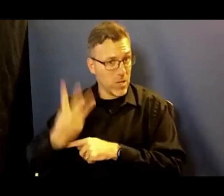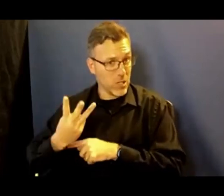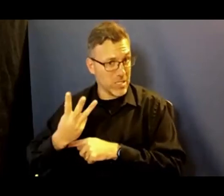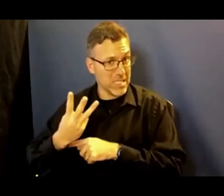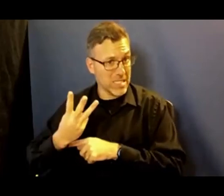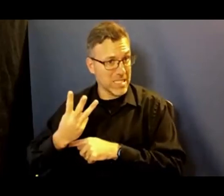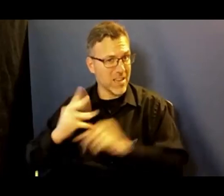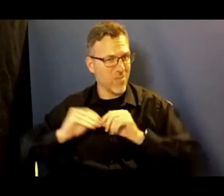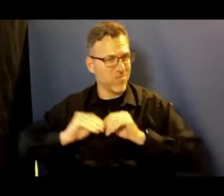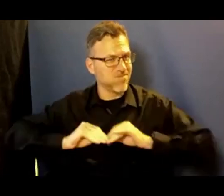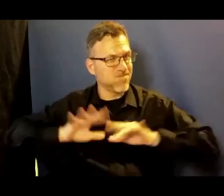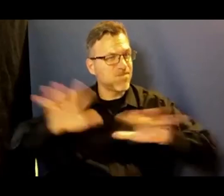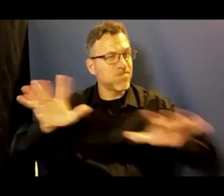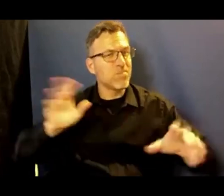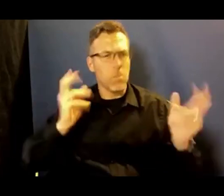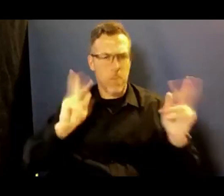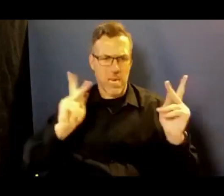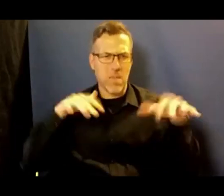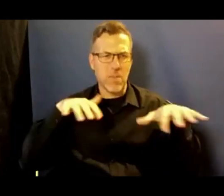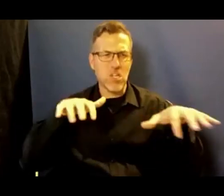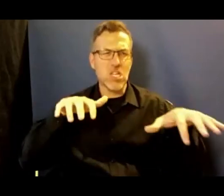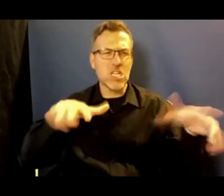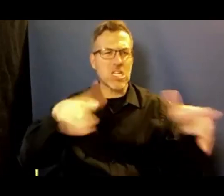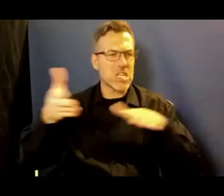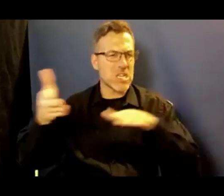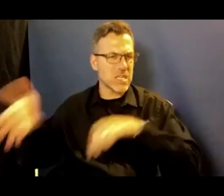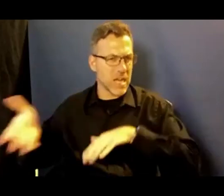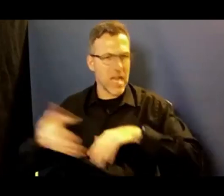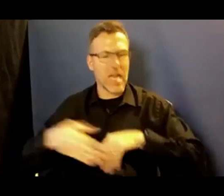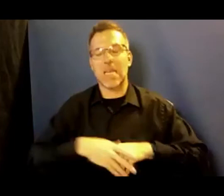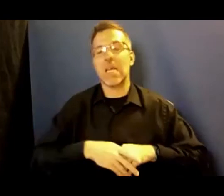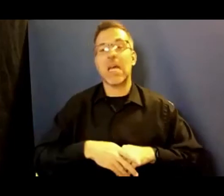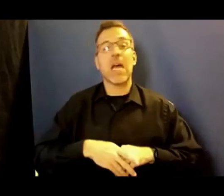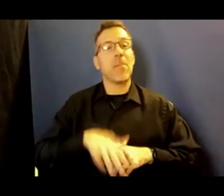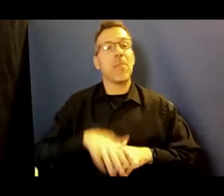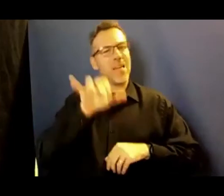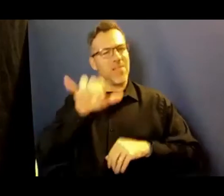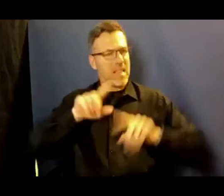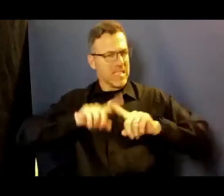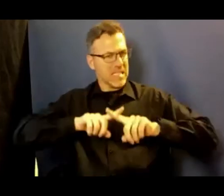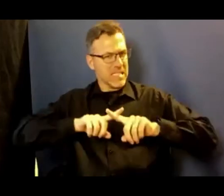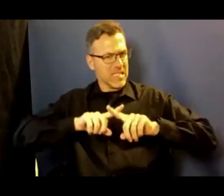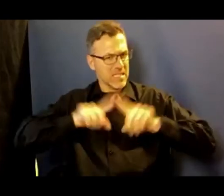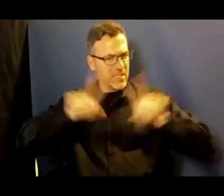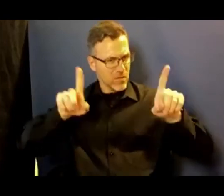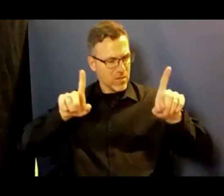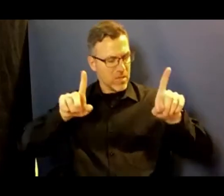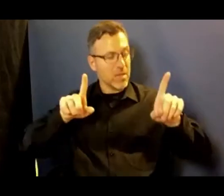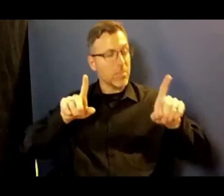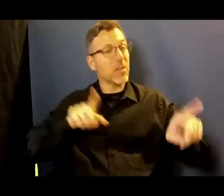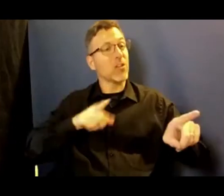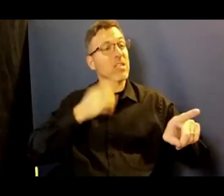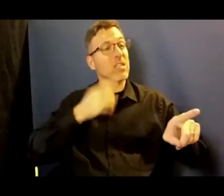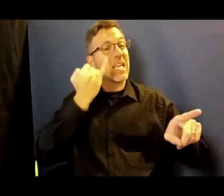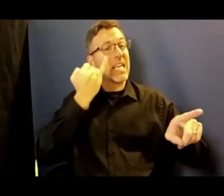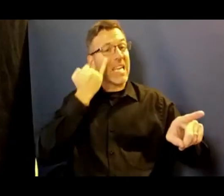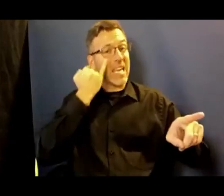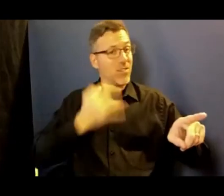different in that you couldn't spread it unless you were symptomatic. So we were able to contain it and stop